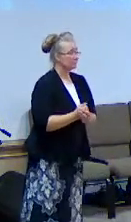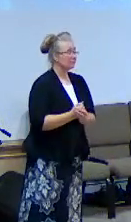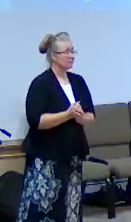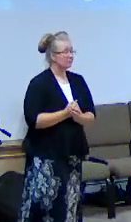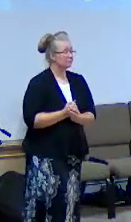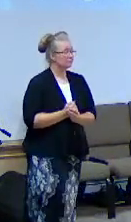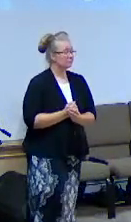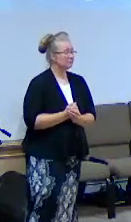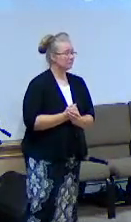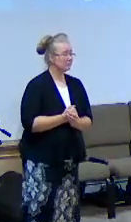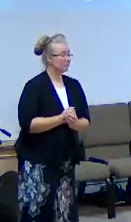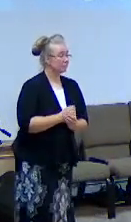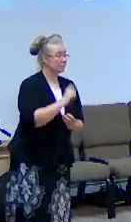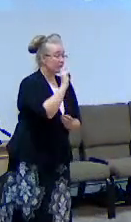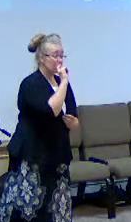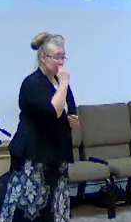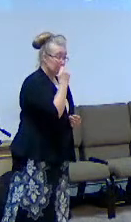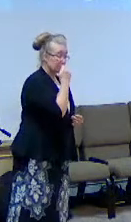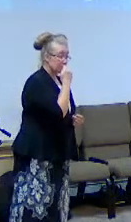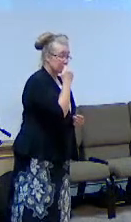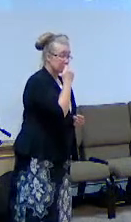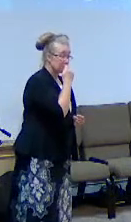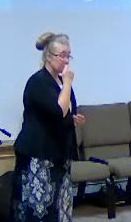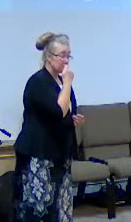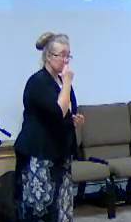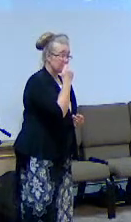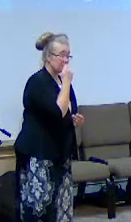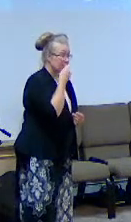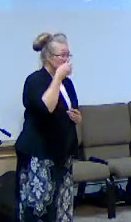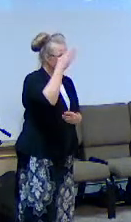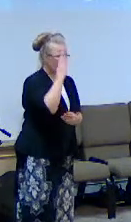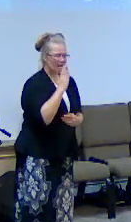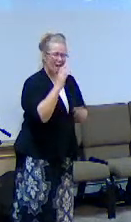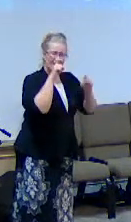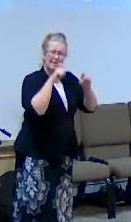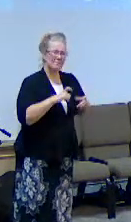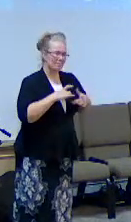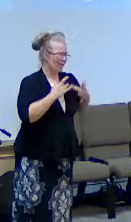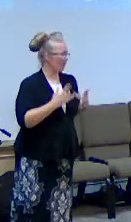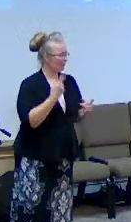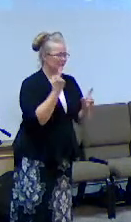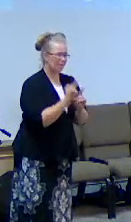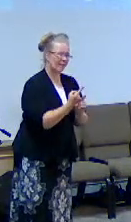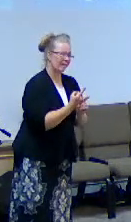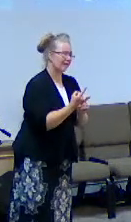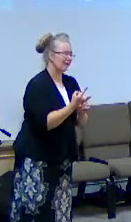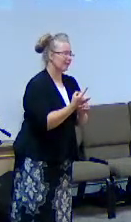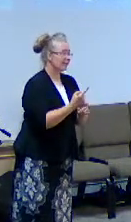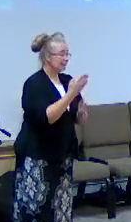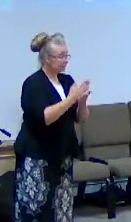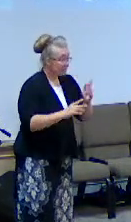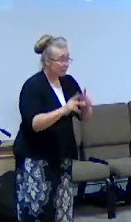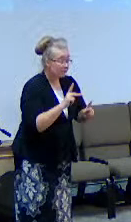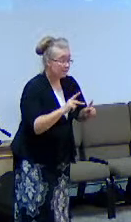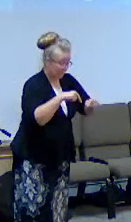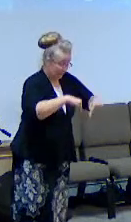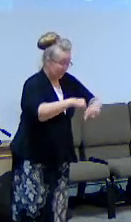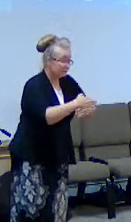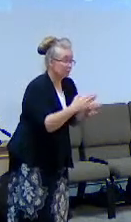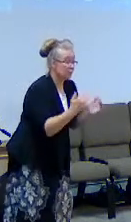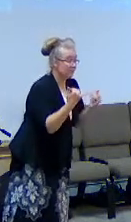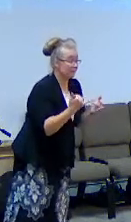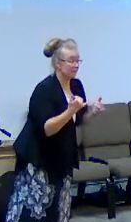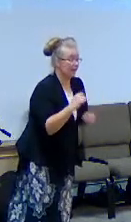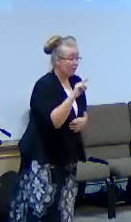Gotta turn off the mess. God, I got to get this right. There's some people in this room today that